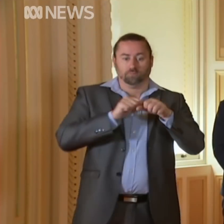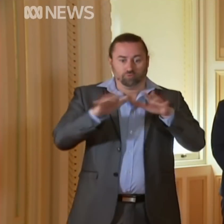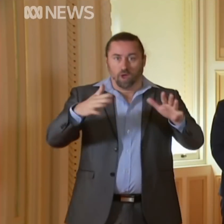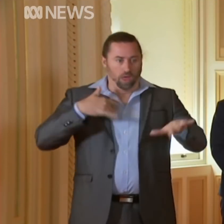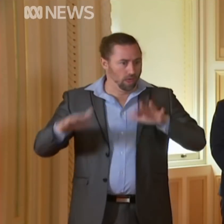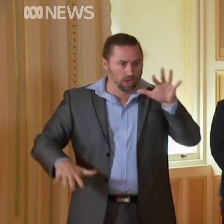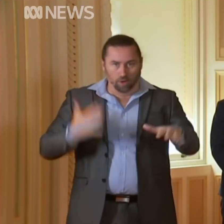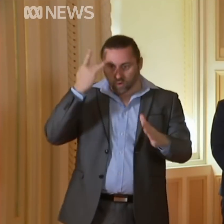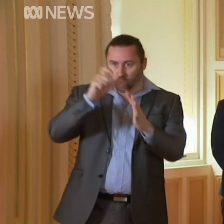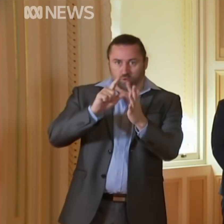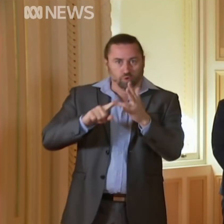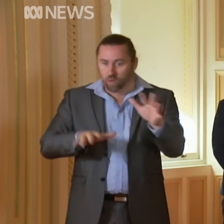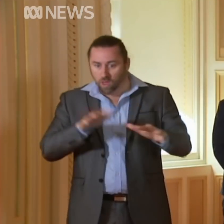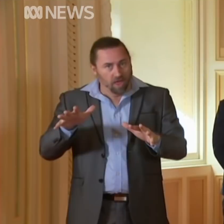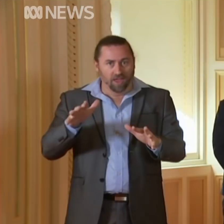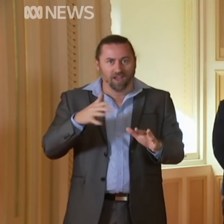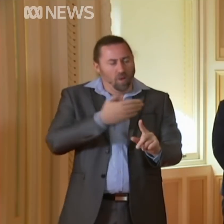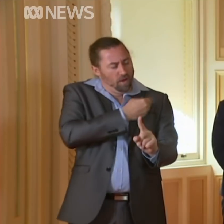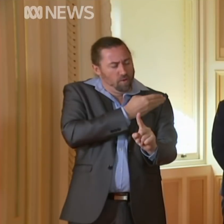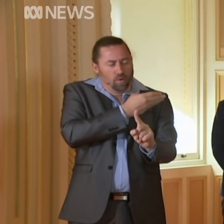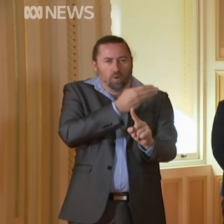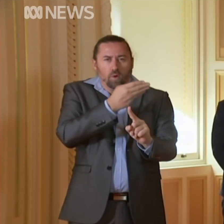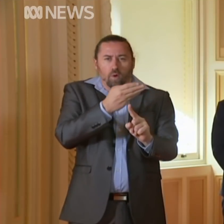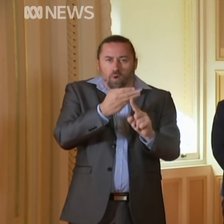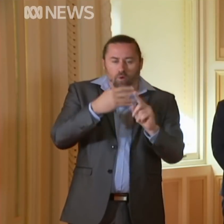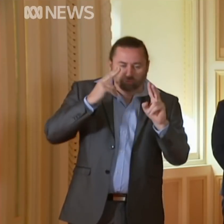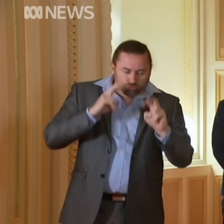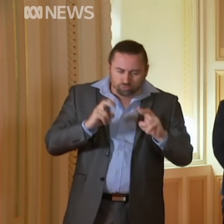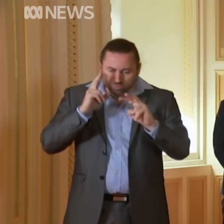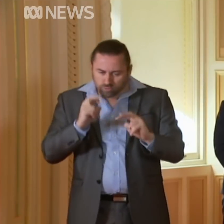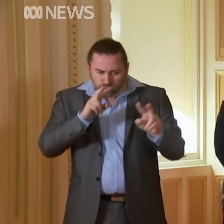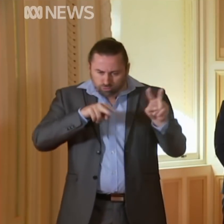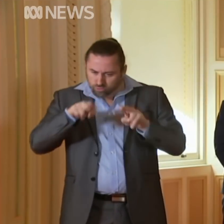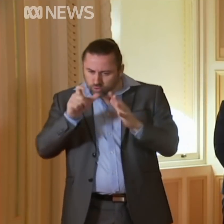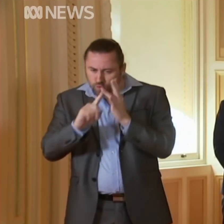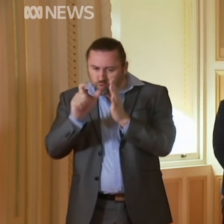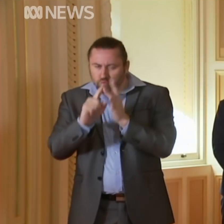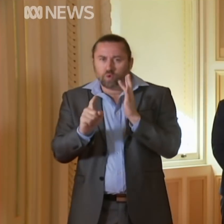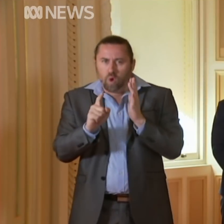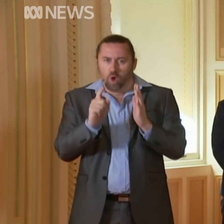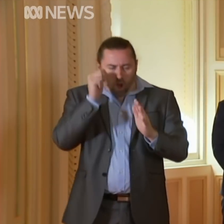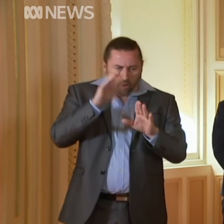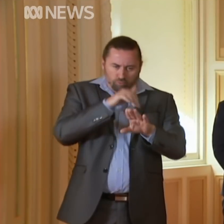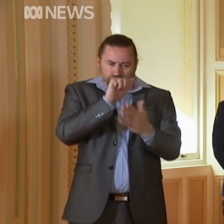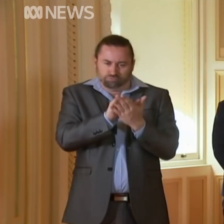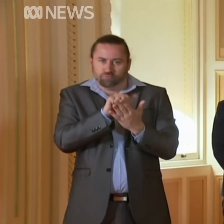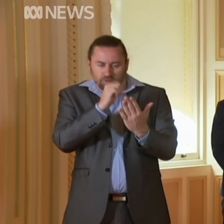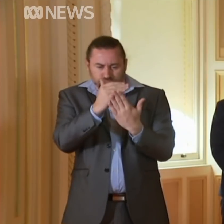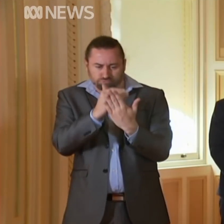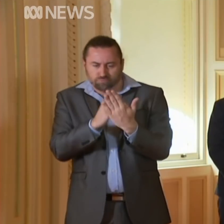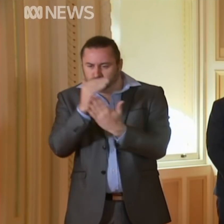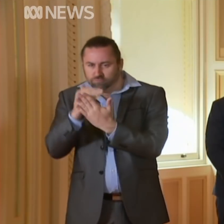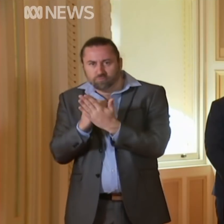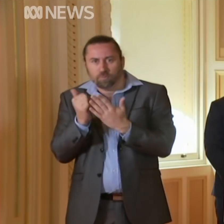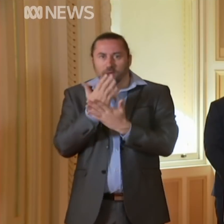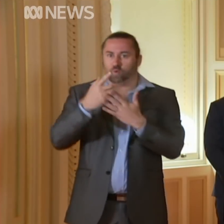started. Our businesses have done a lot of work with the Chief Health Officer, and we are confident with the plans that they have in place. What's very important is